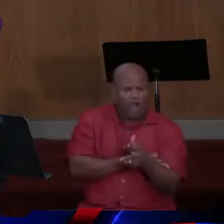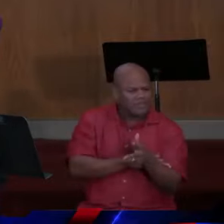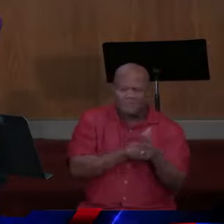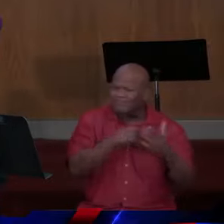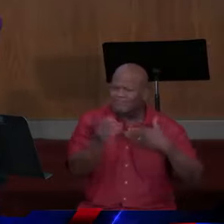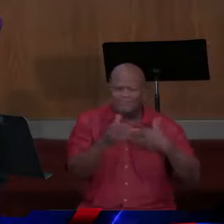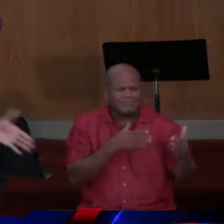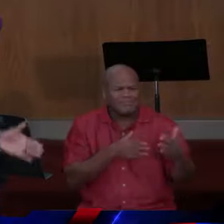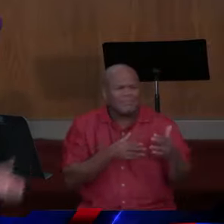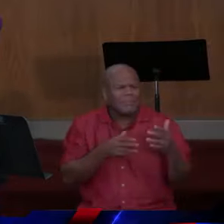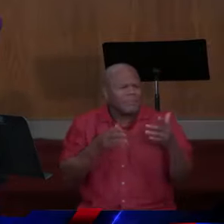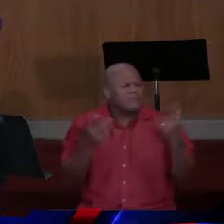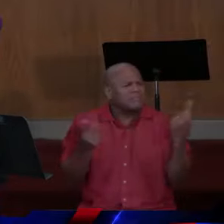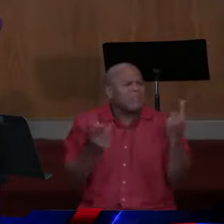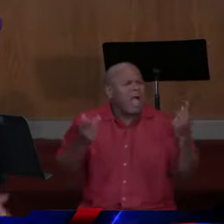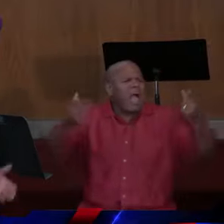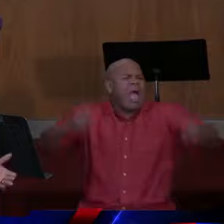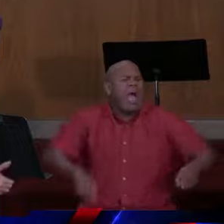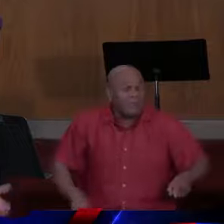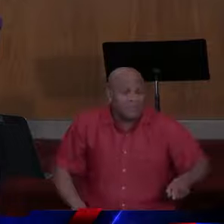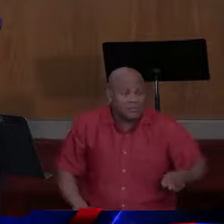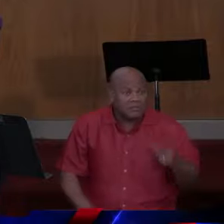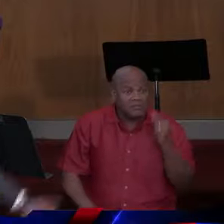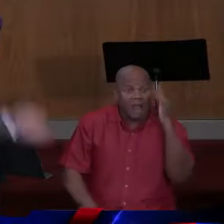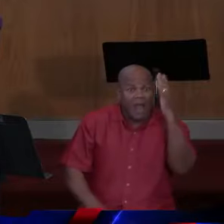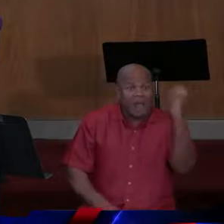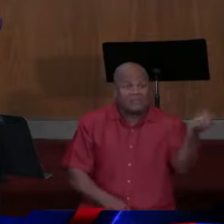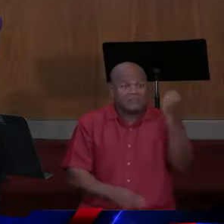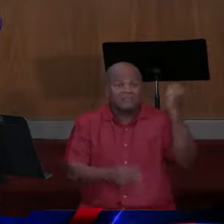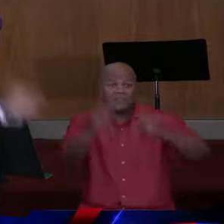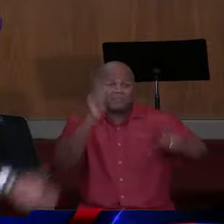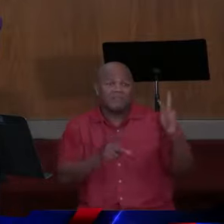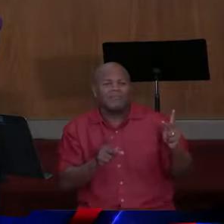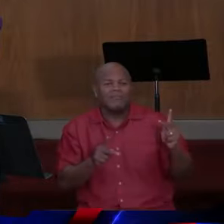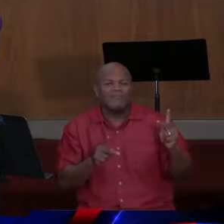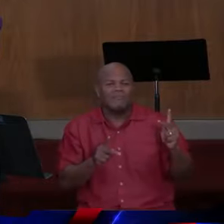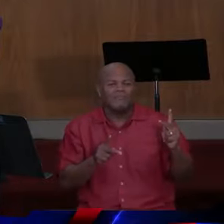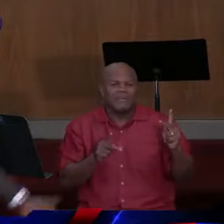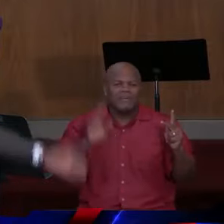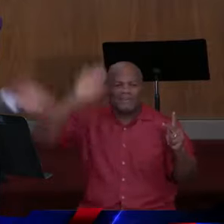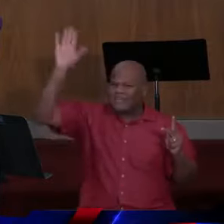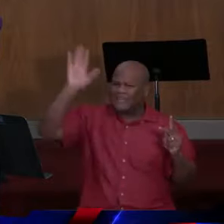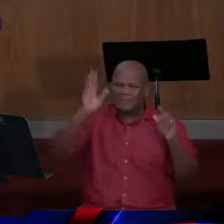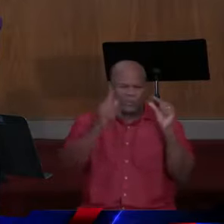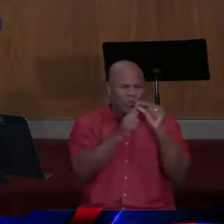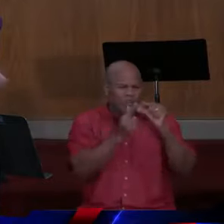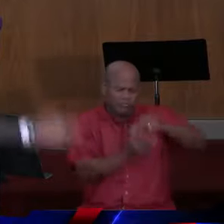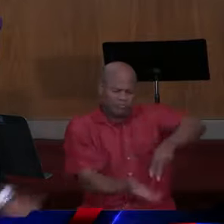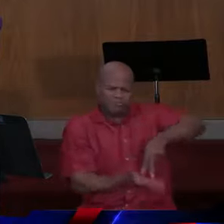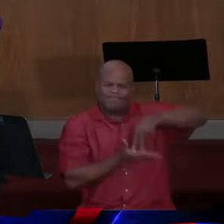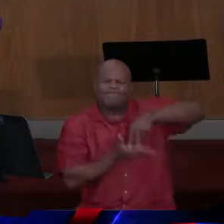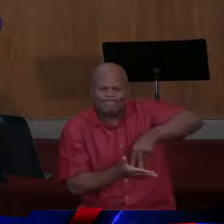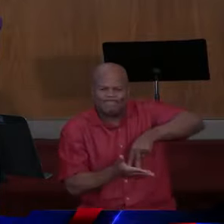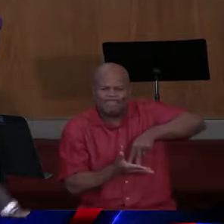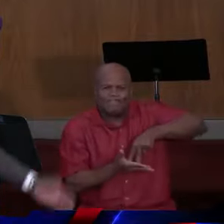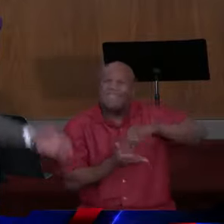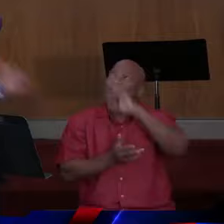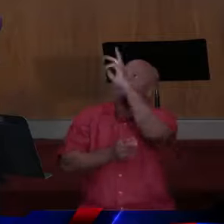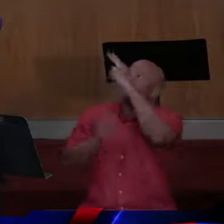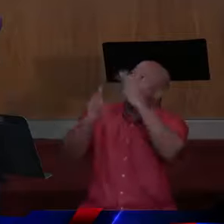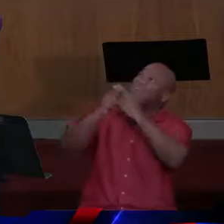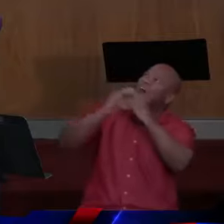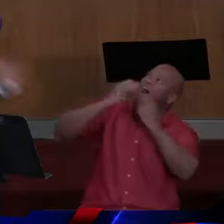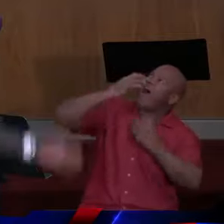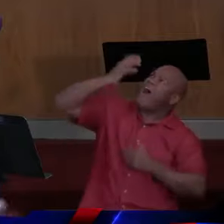But something happens when God's people standing on his word, calling on his name,